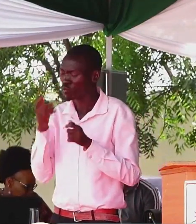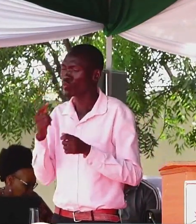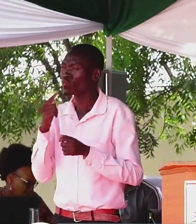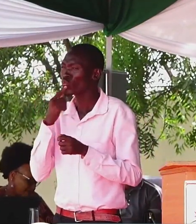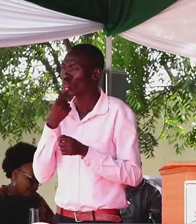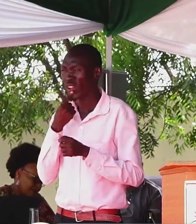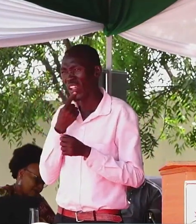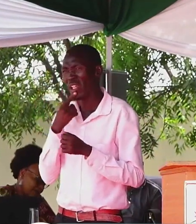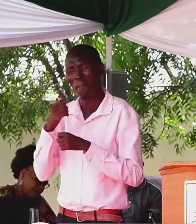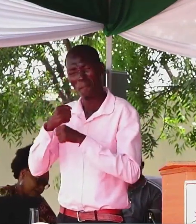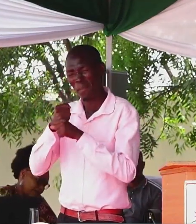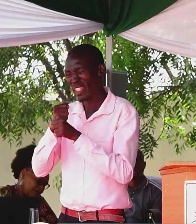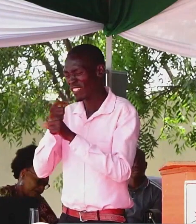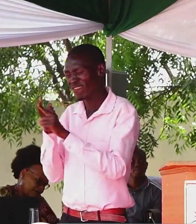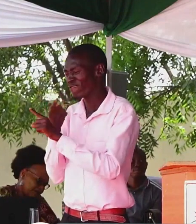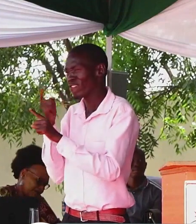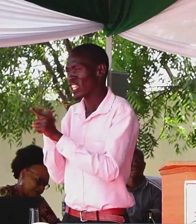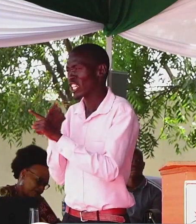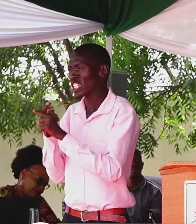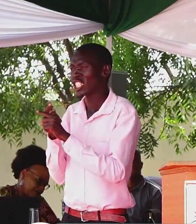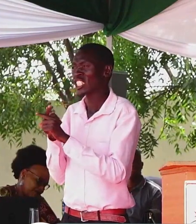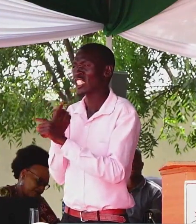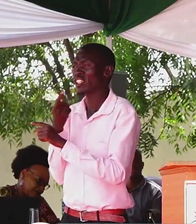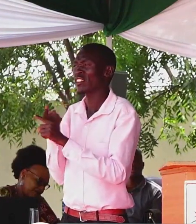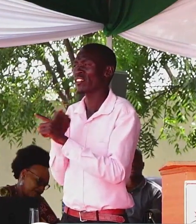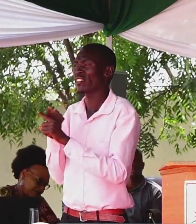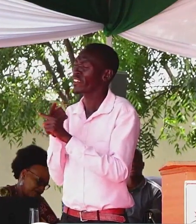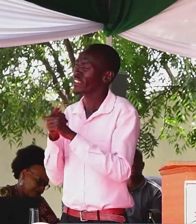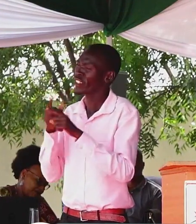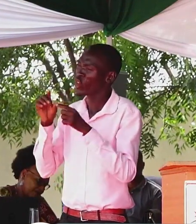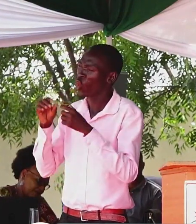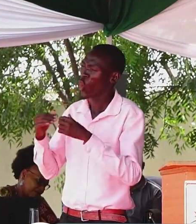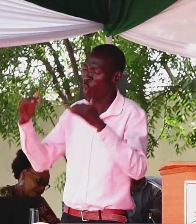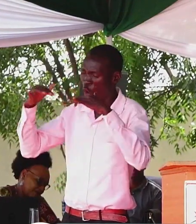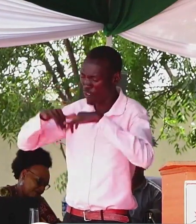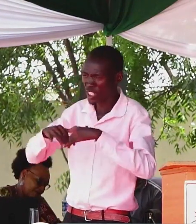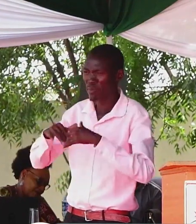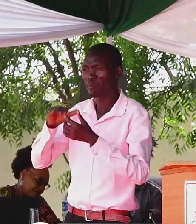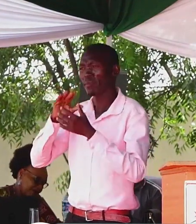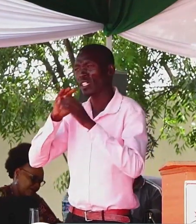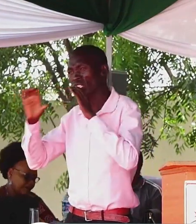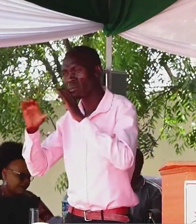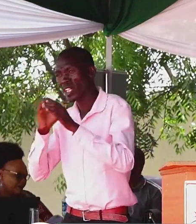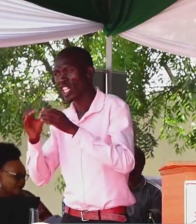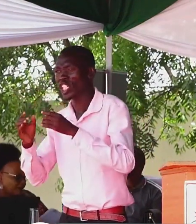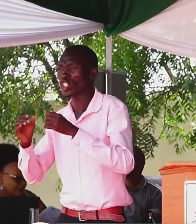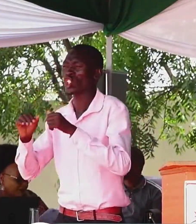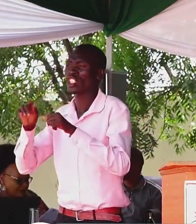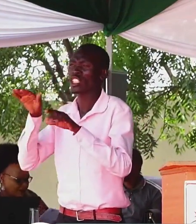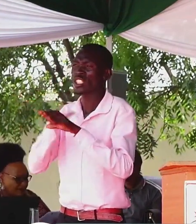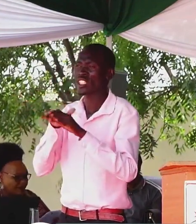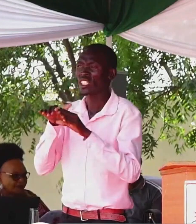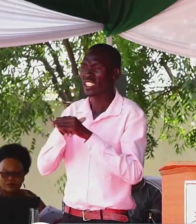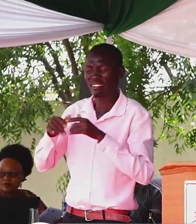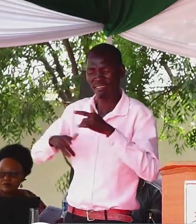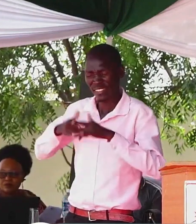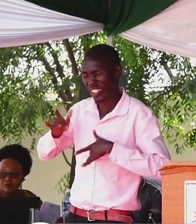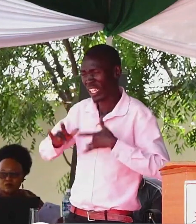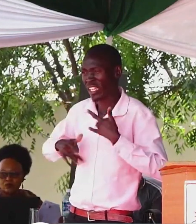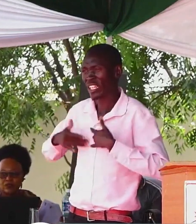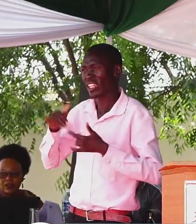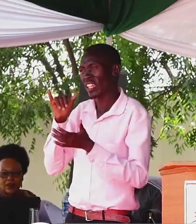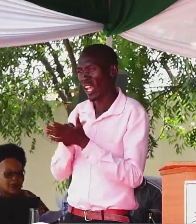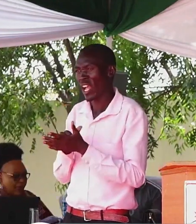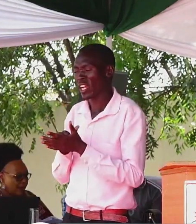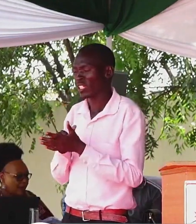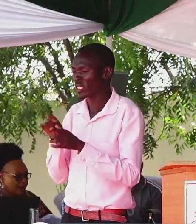has made a difference in terms of the conference participation and the interest that it spurs